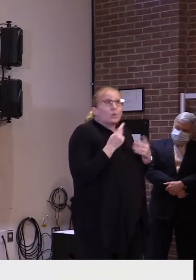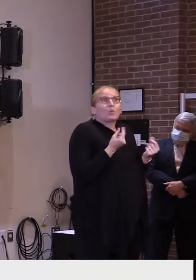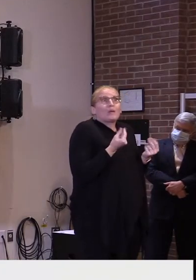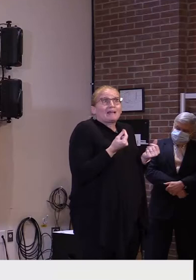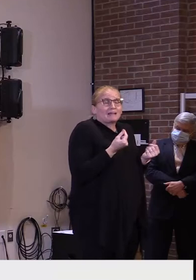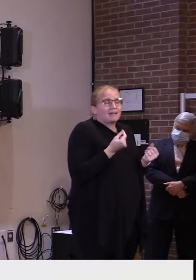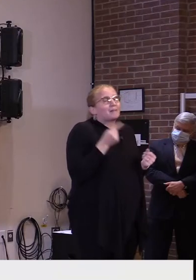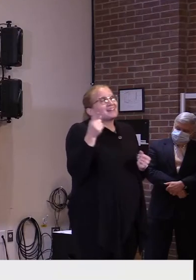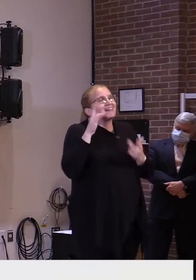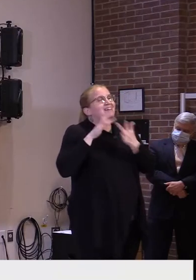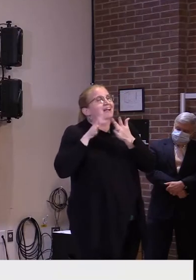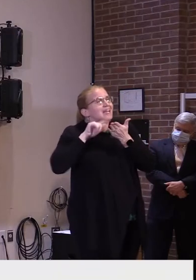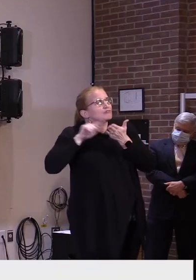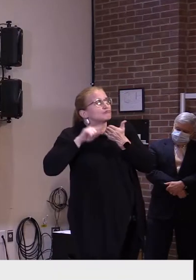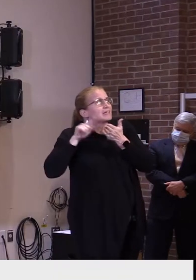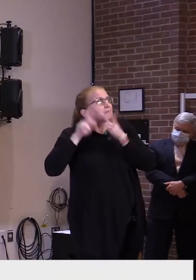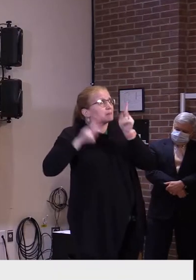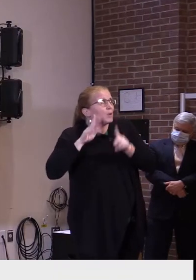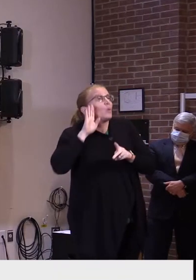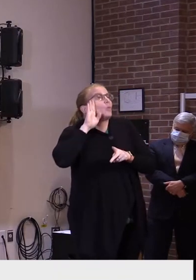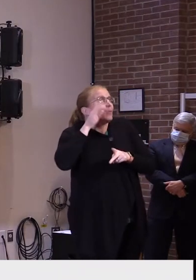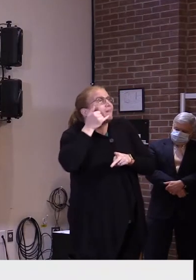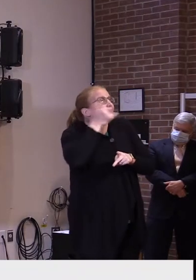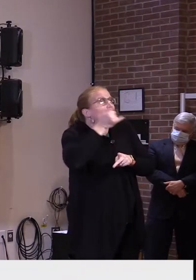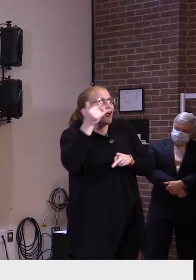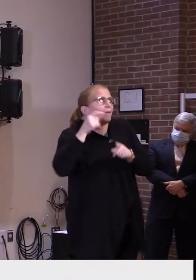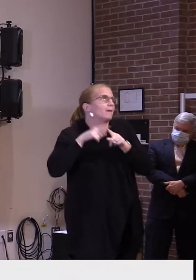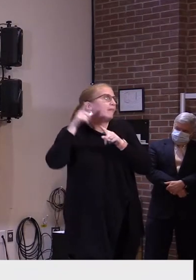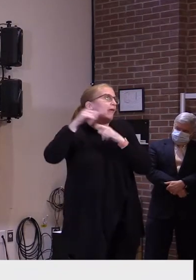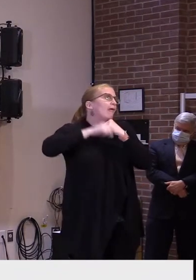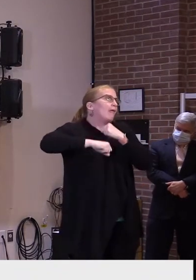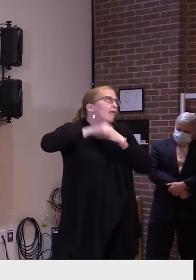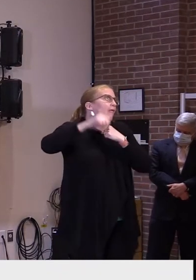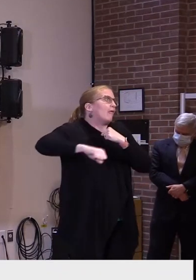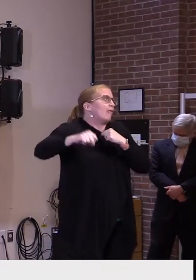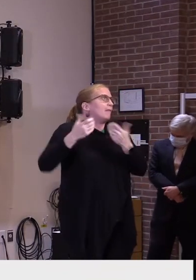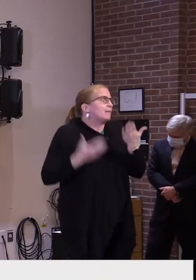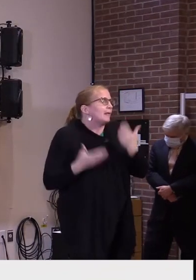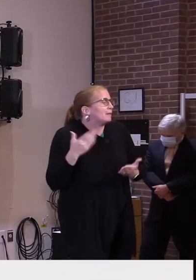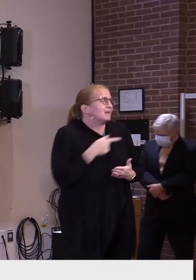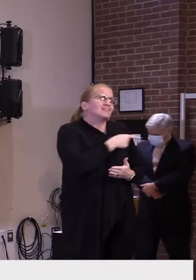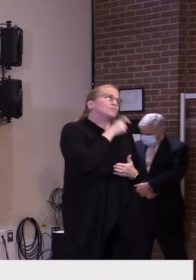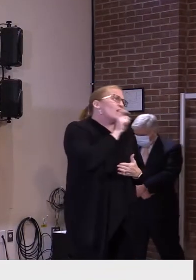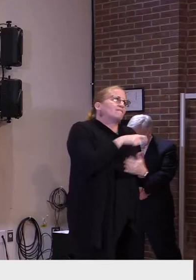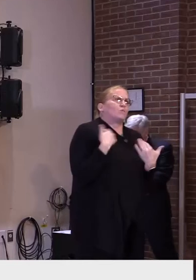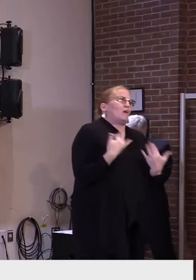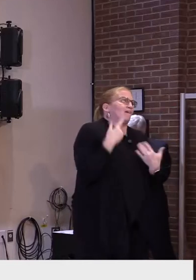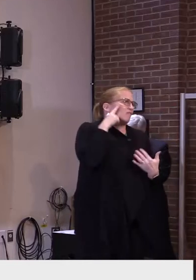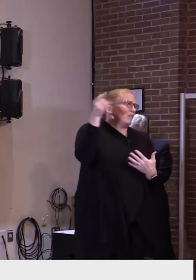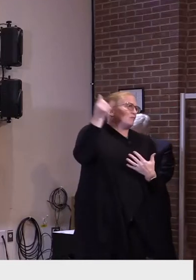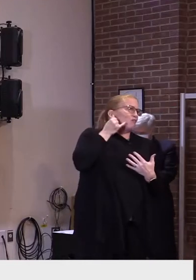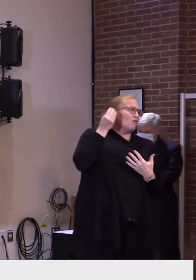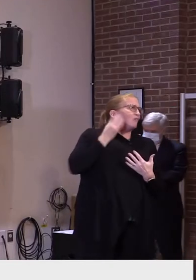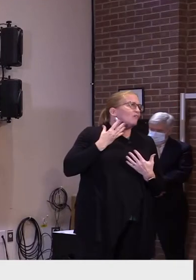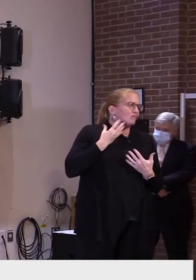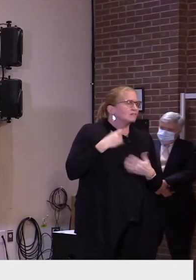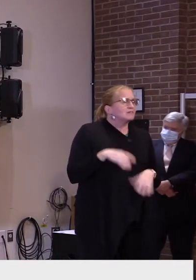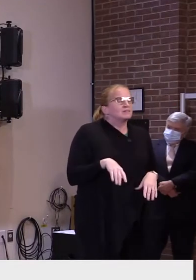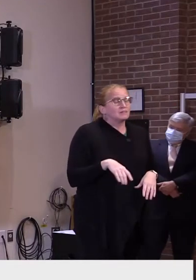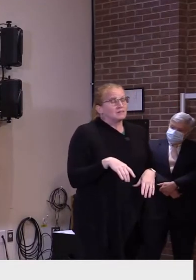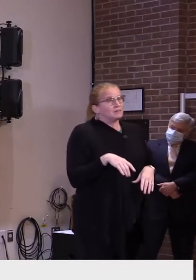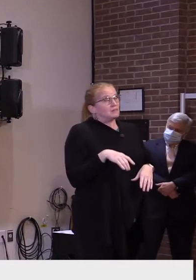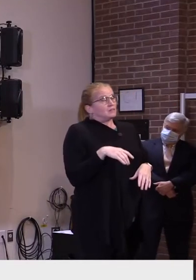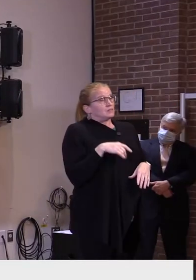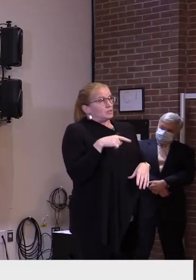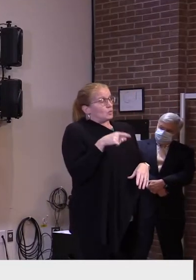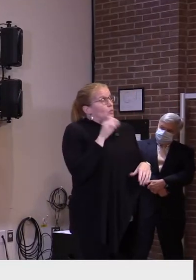website has all the tools you need to help stop further spread, including how to identify your